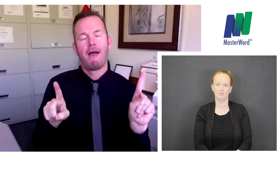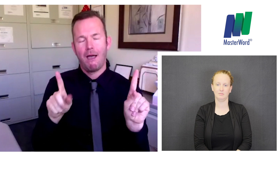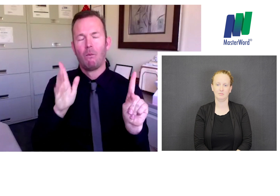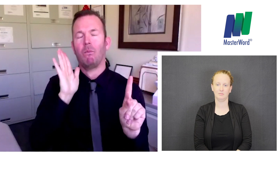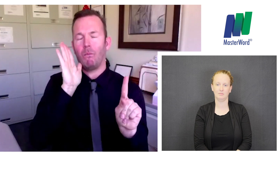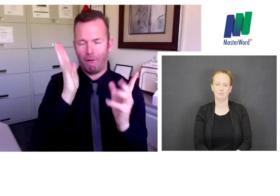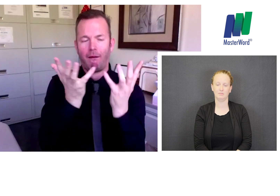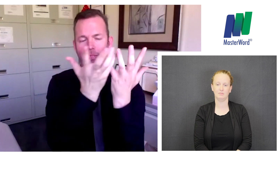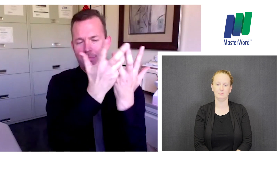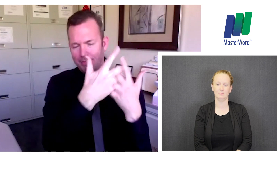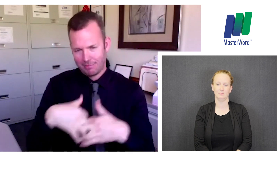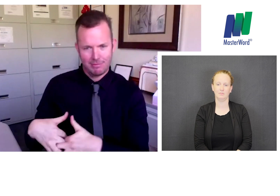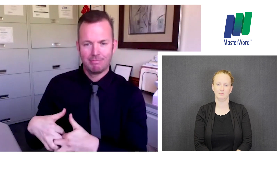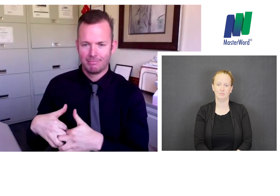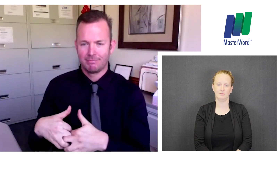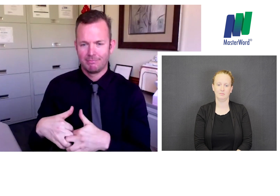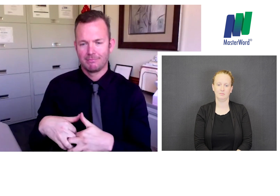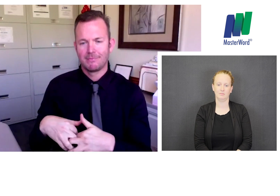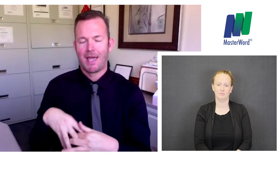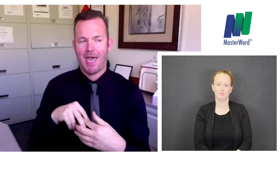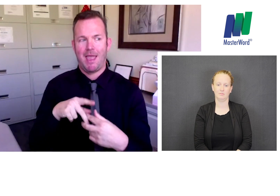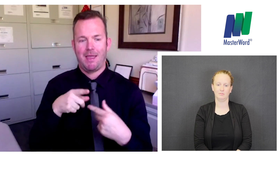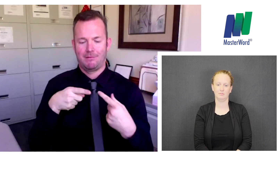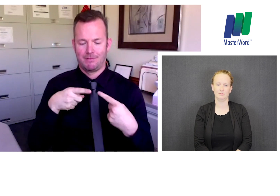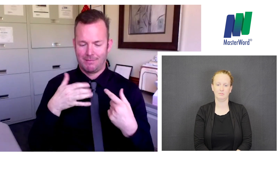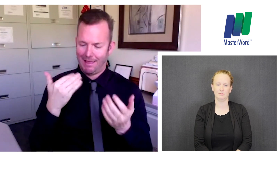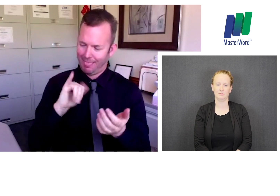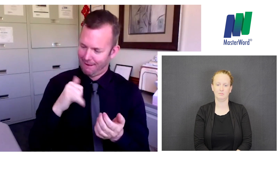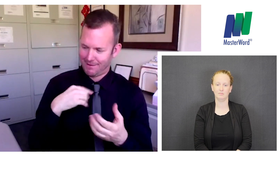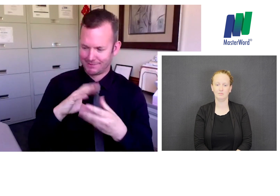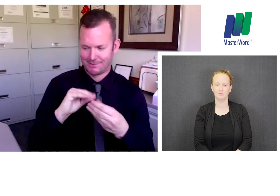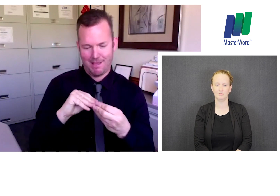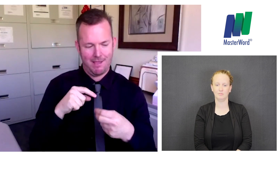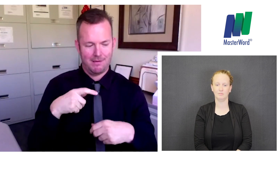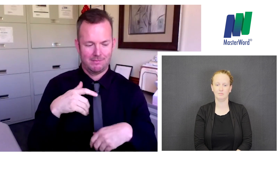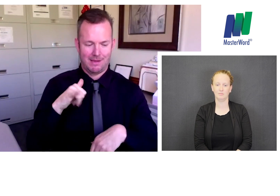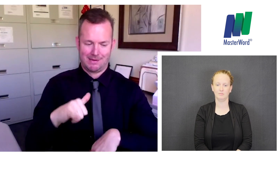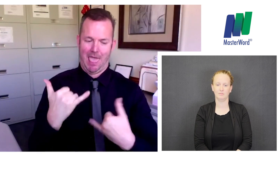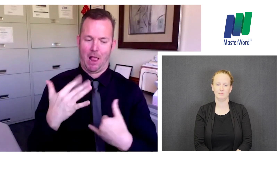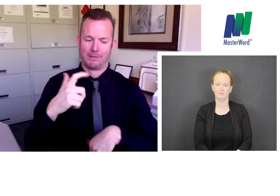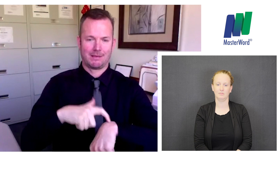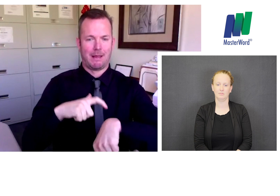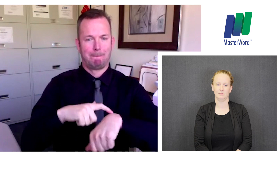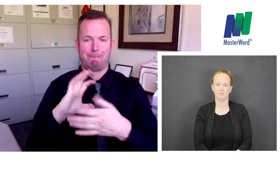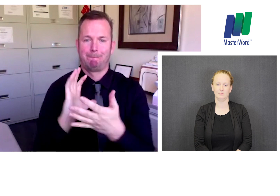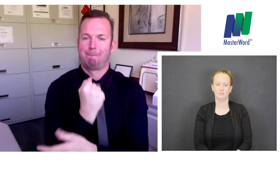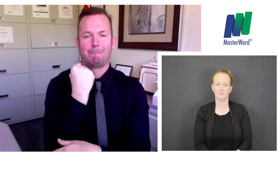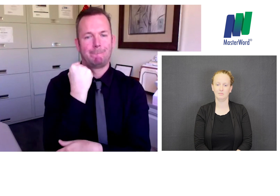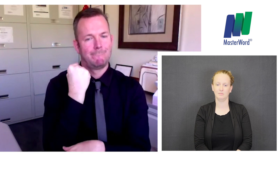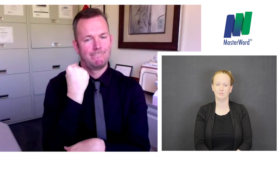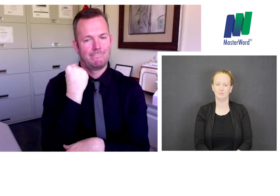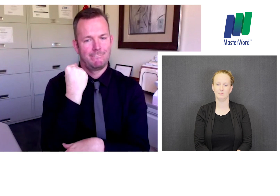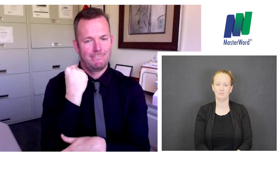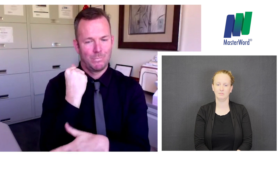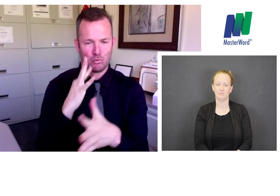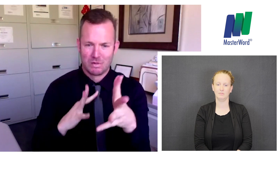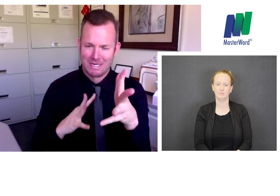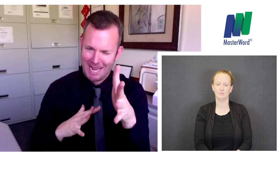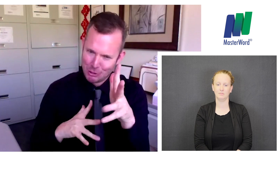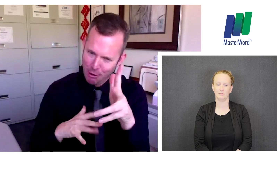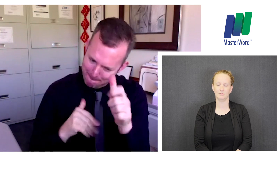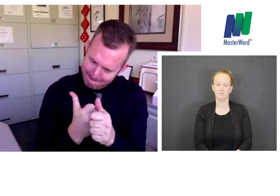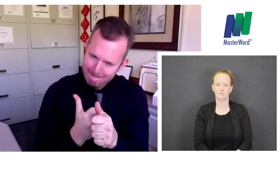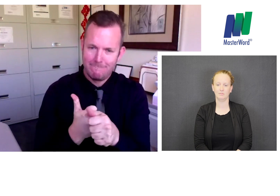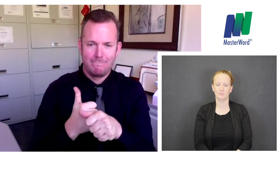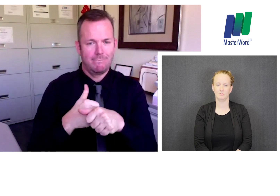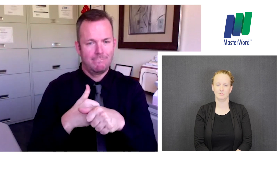emphasize. We might have different approaches, but I do think it's all going to work out to our betterment. And like I said, I think now is the time. Now is our